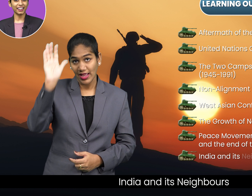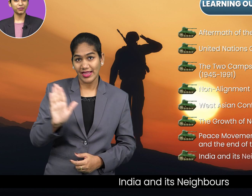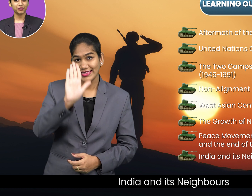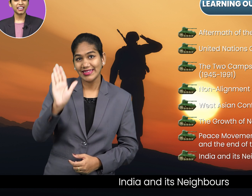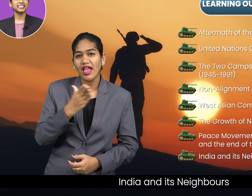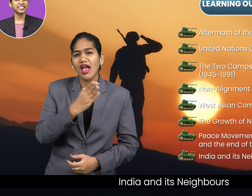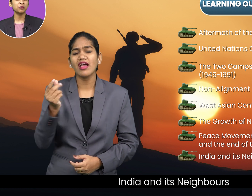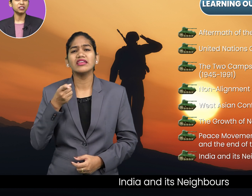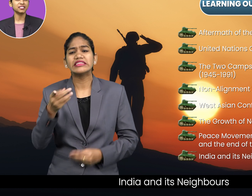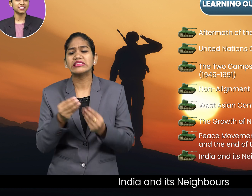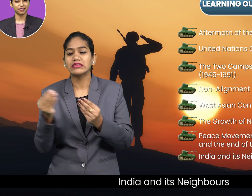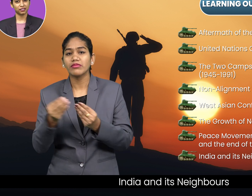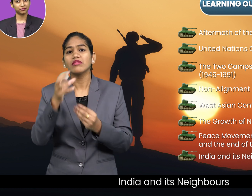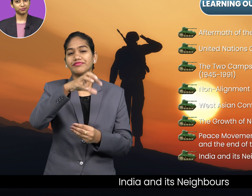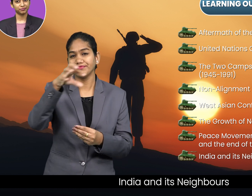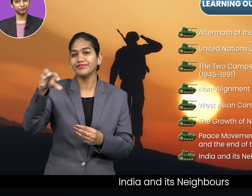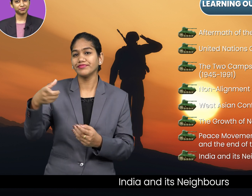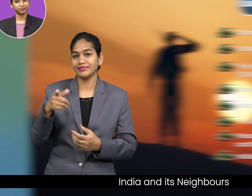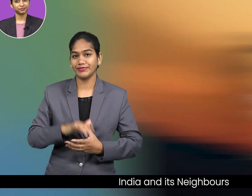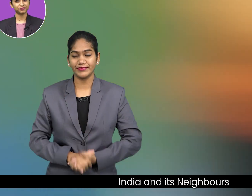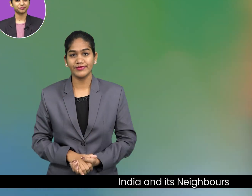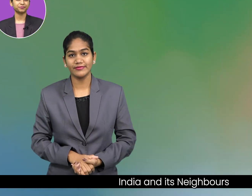India and its neighbors.